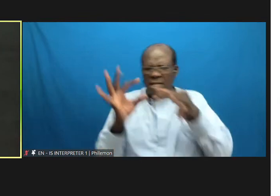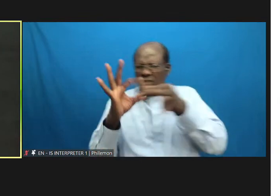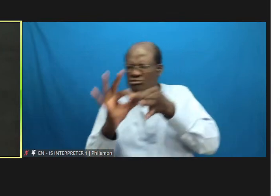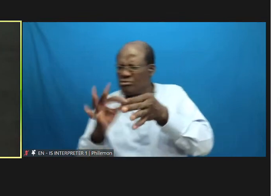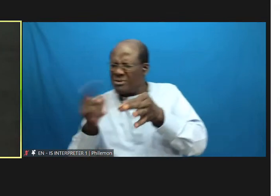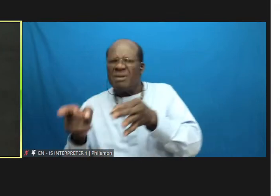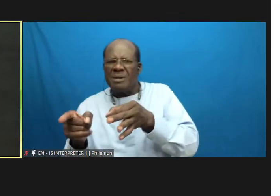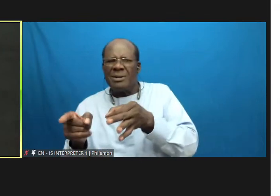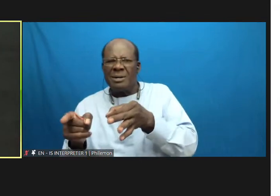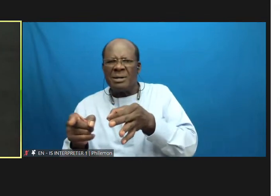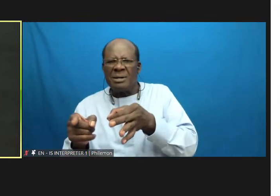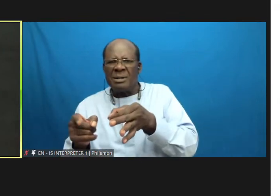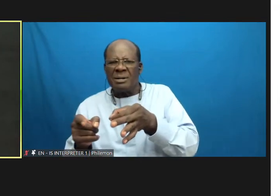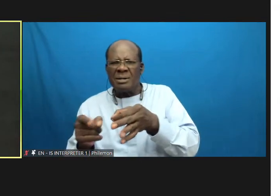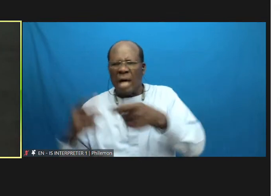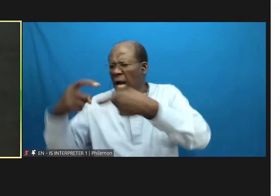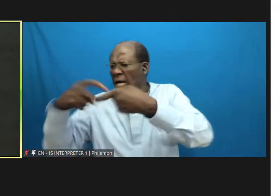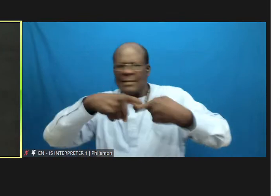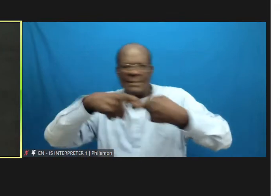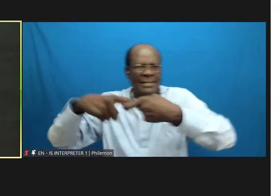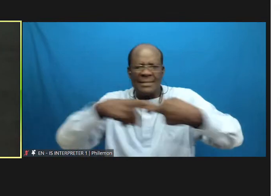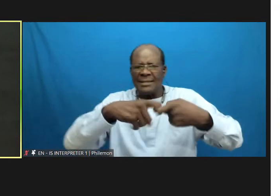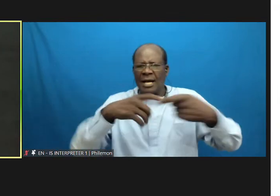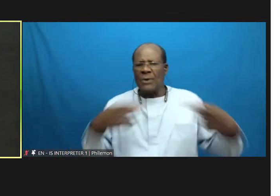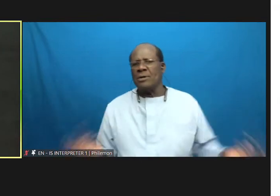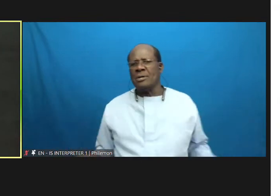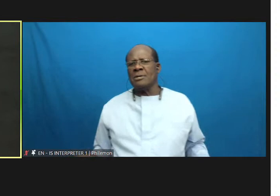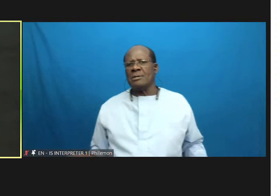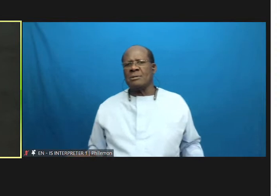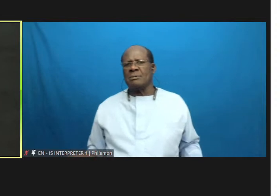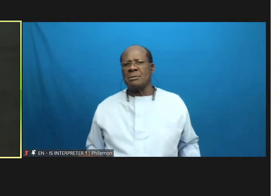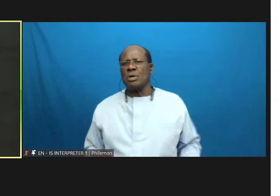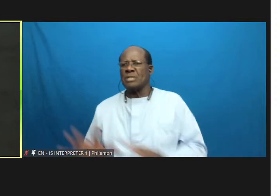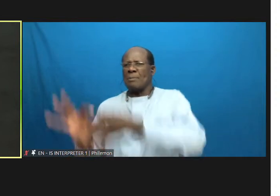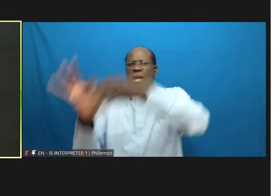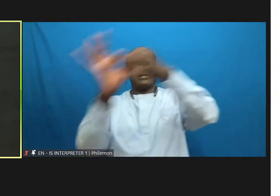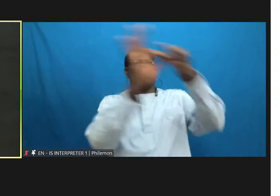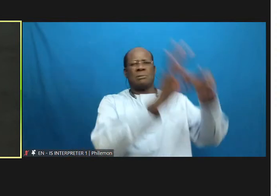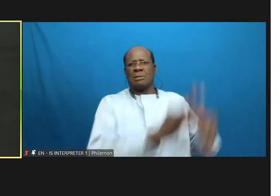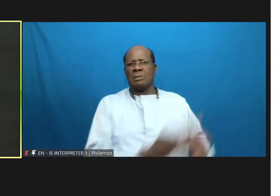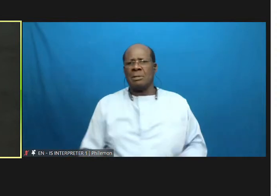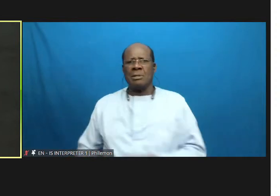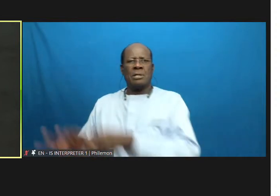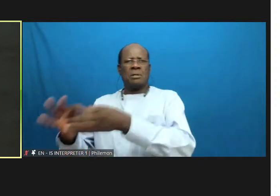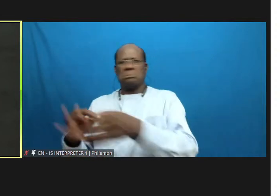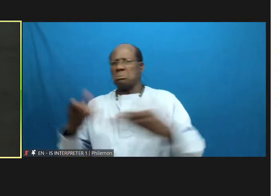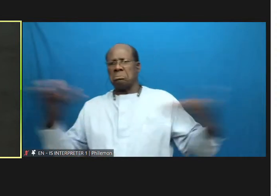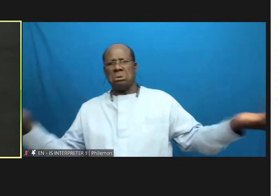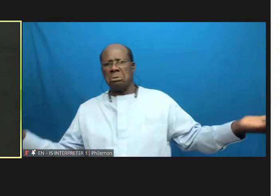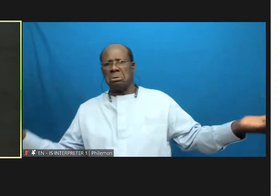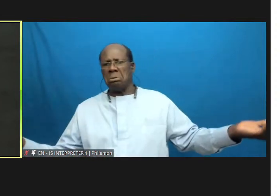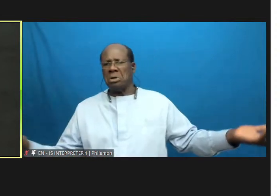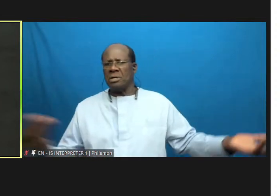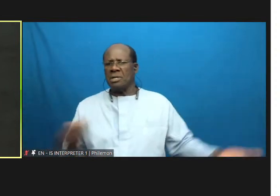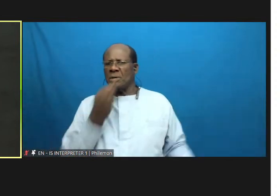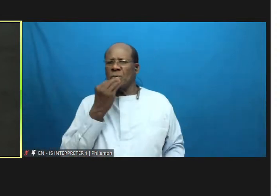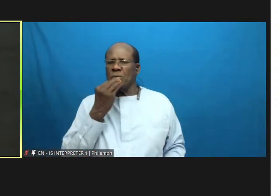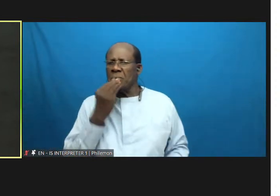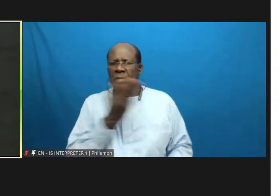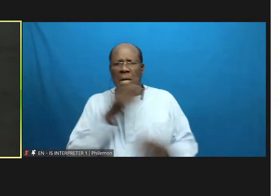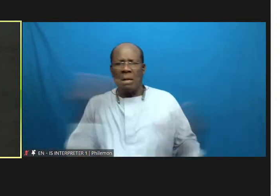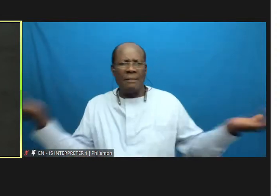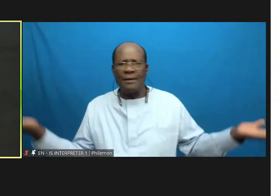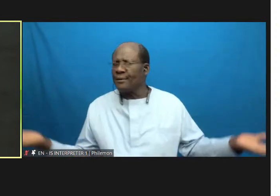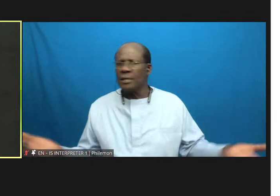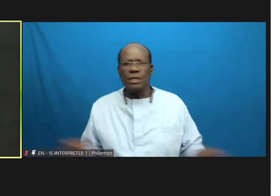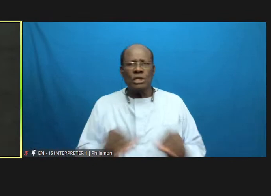does it relate to making sure that nobody dies out of hunger, no child fails to go to school? So